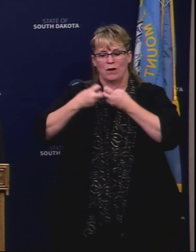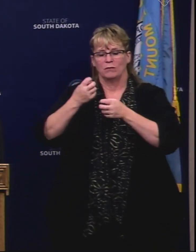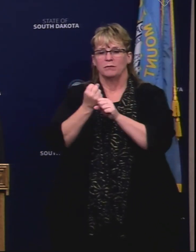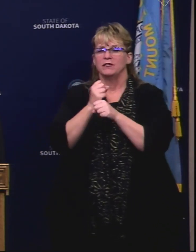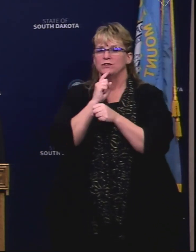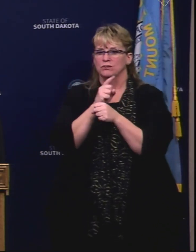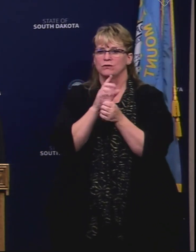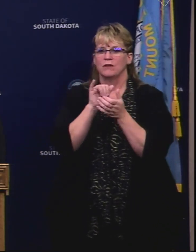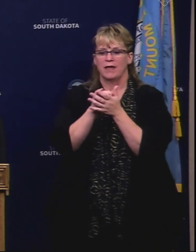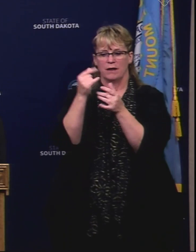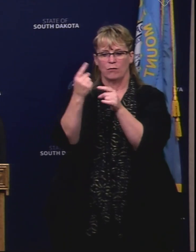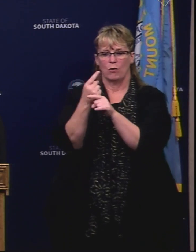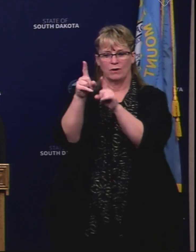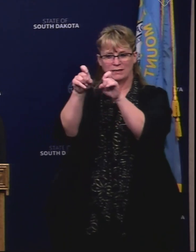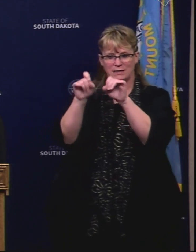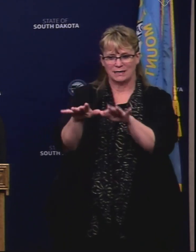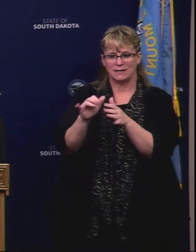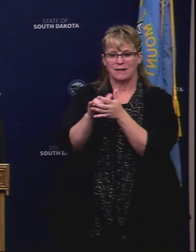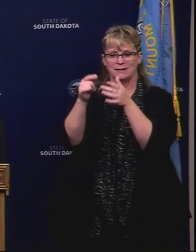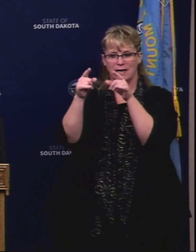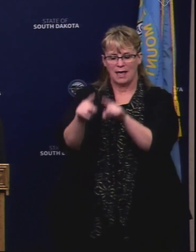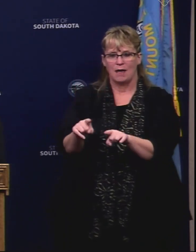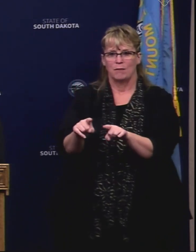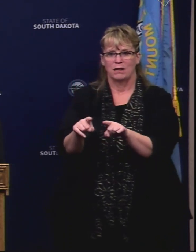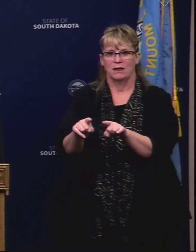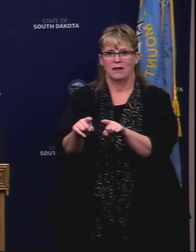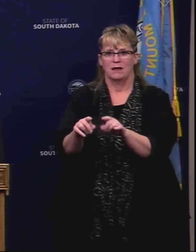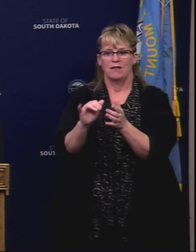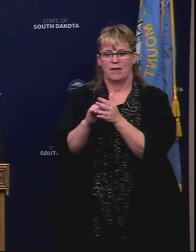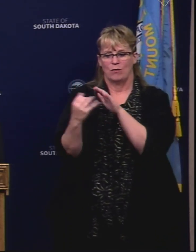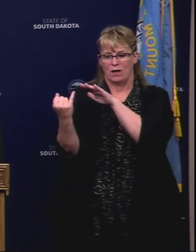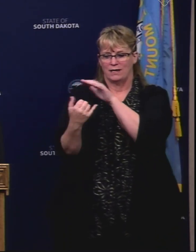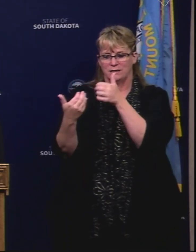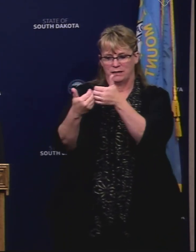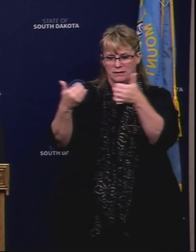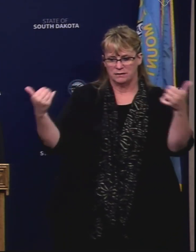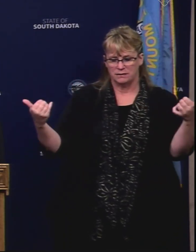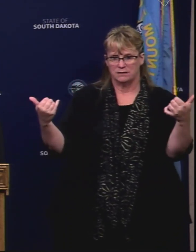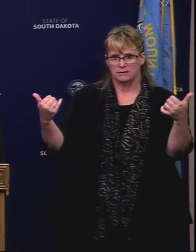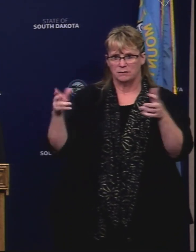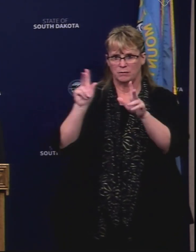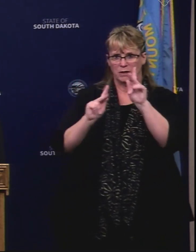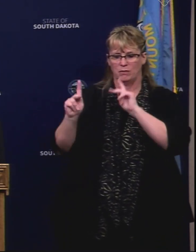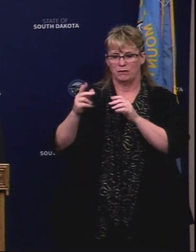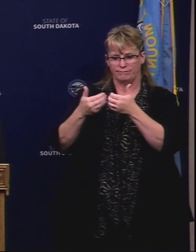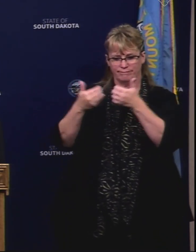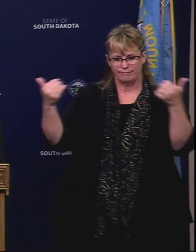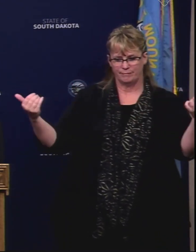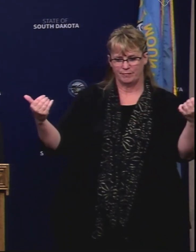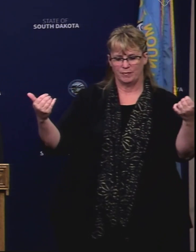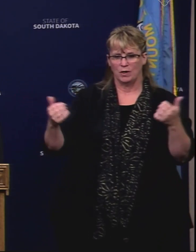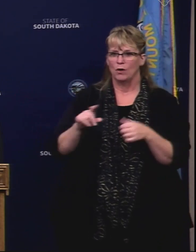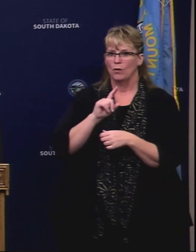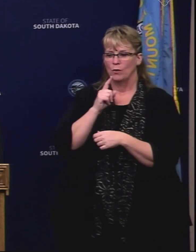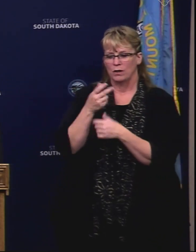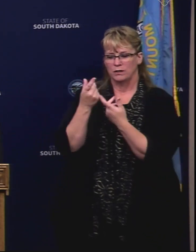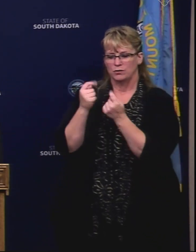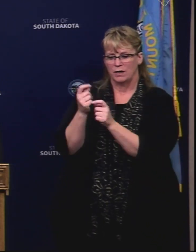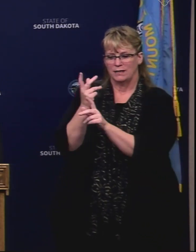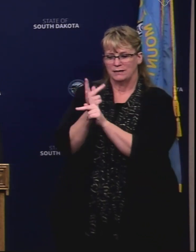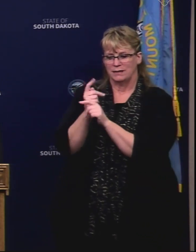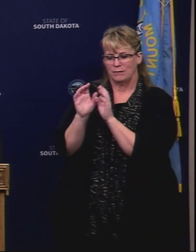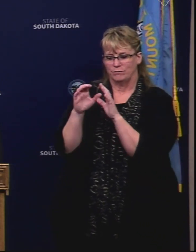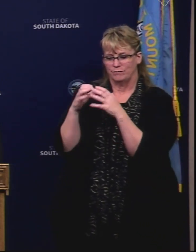ensure that appropriate testing is happening and that we're isolating individuals and really trying to contain any